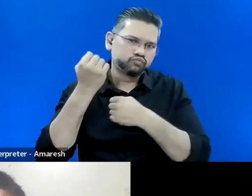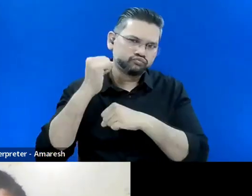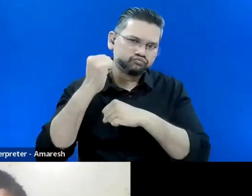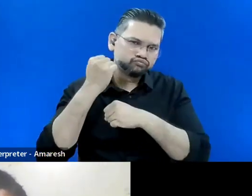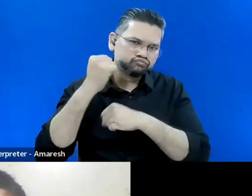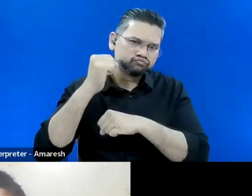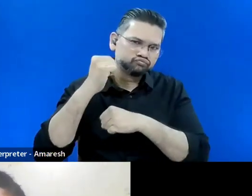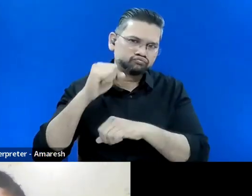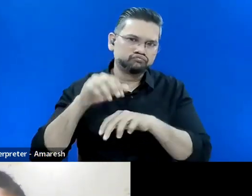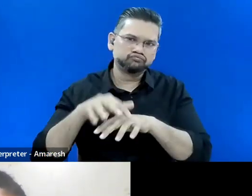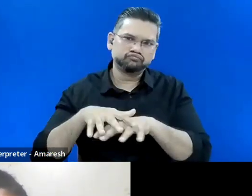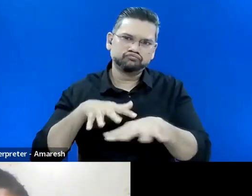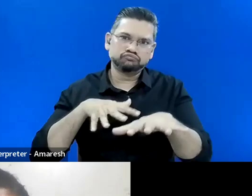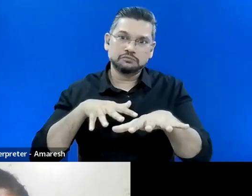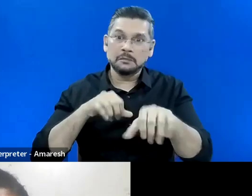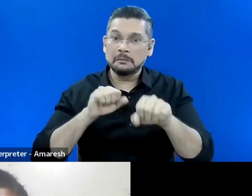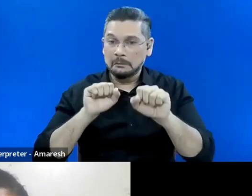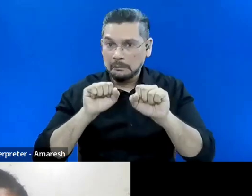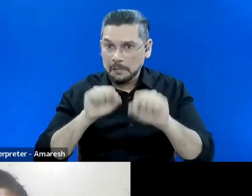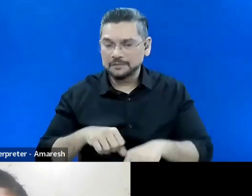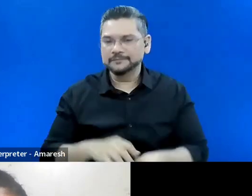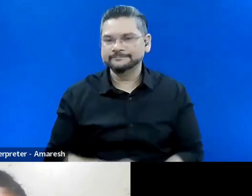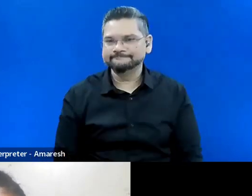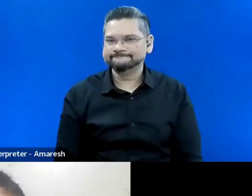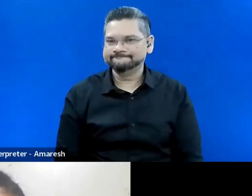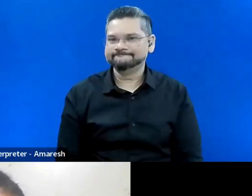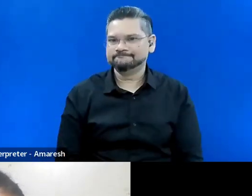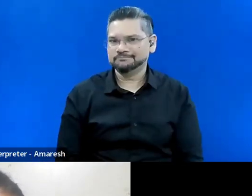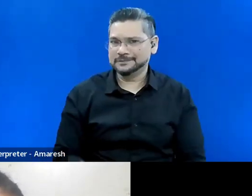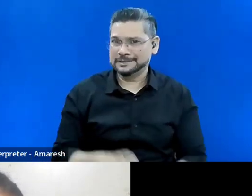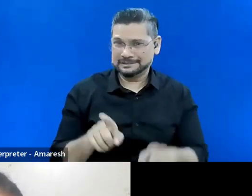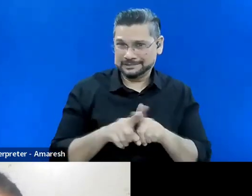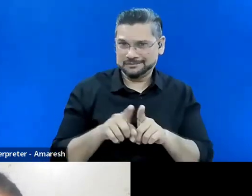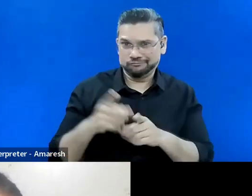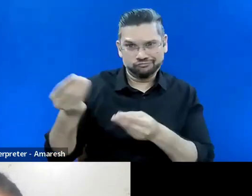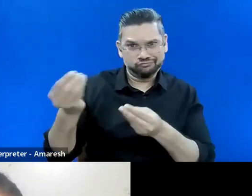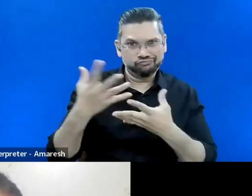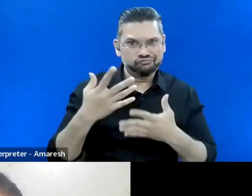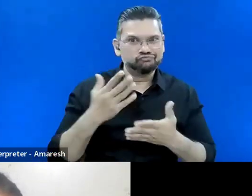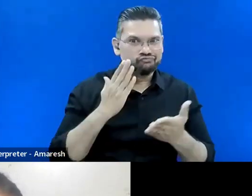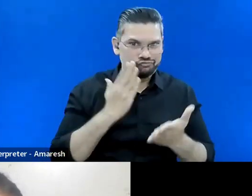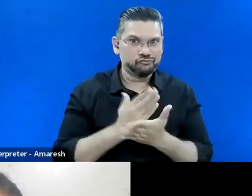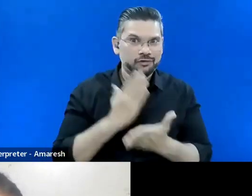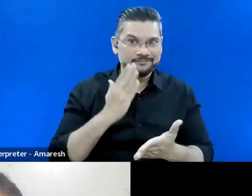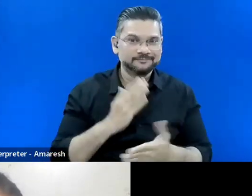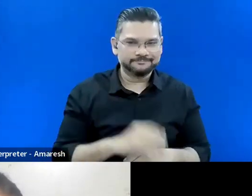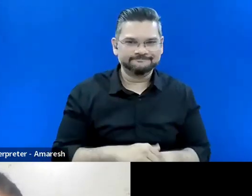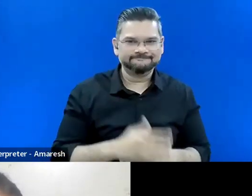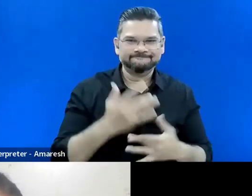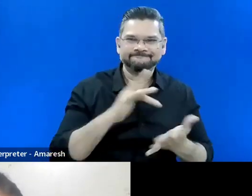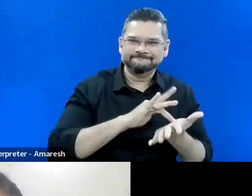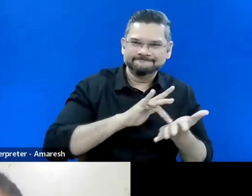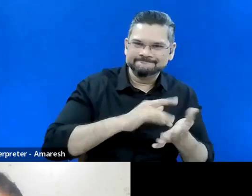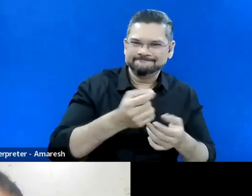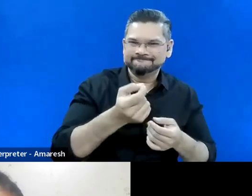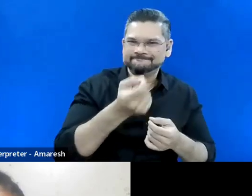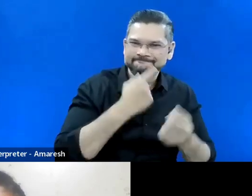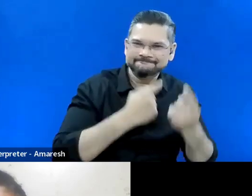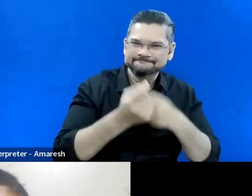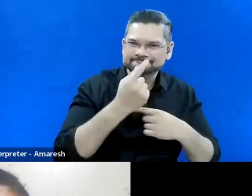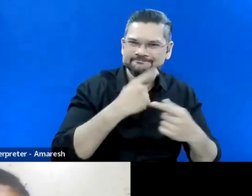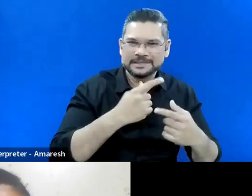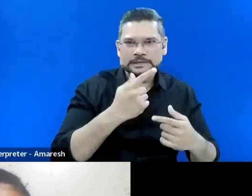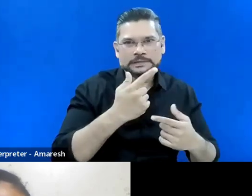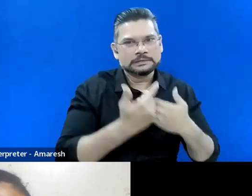rightly said the side effects of medications, and then you also mentioned about the